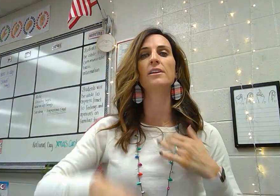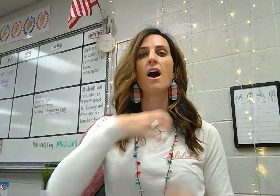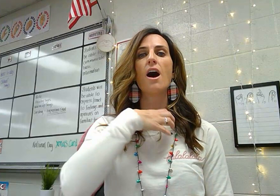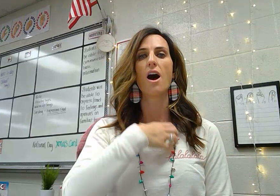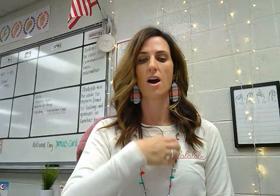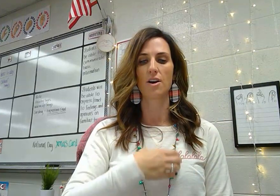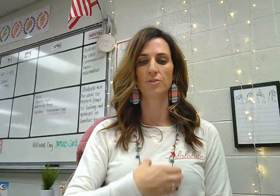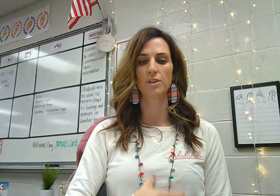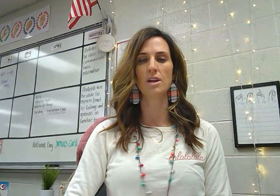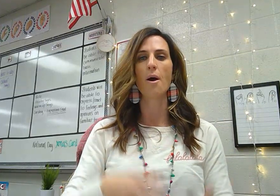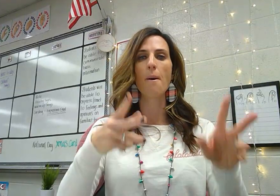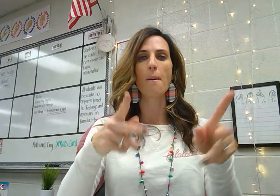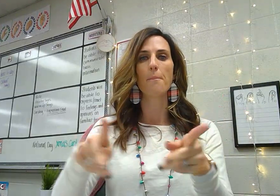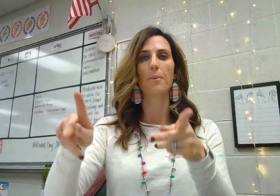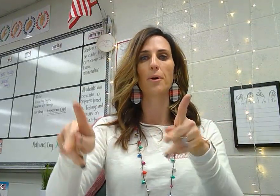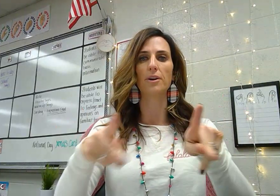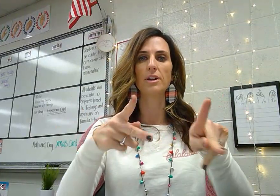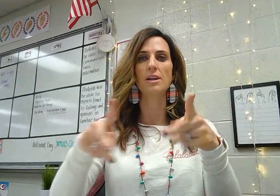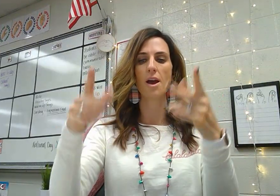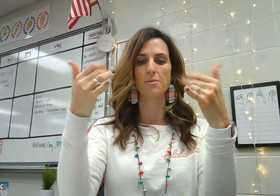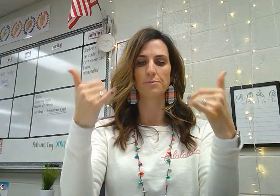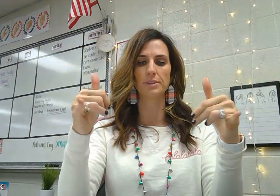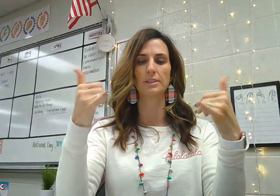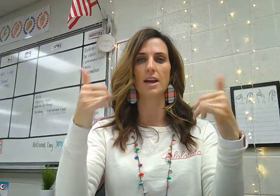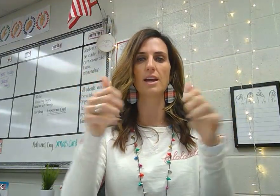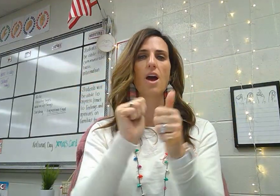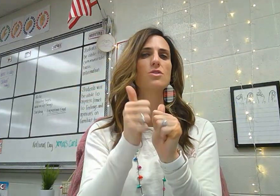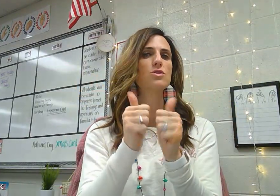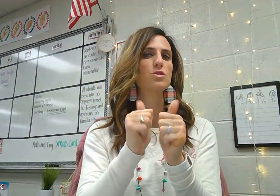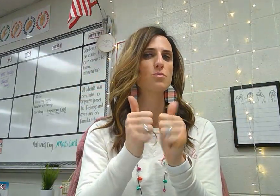fun, hungry, party, play,